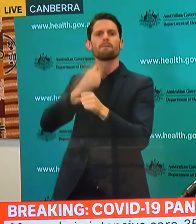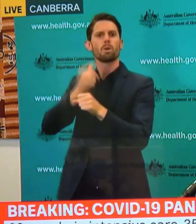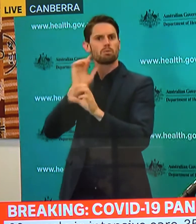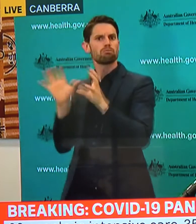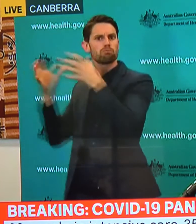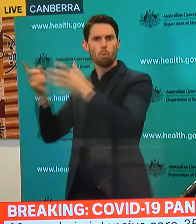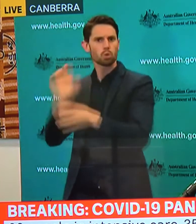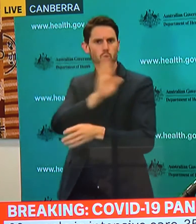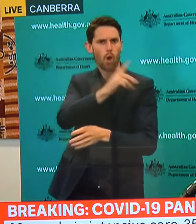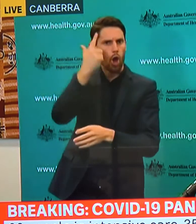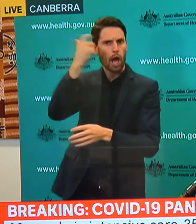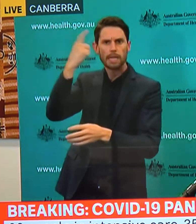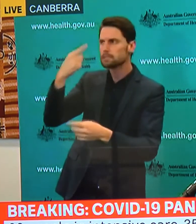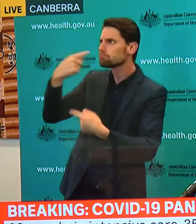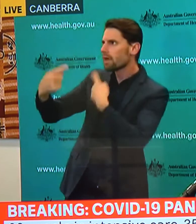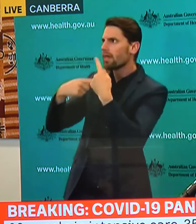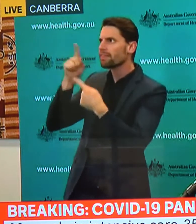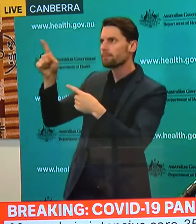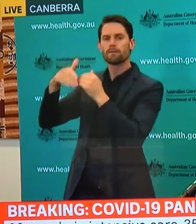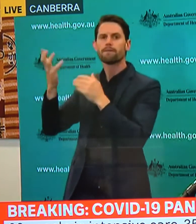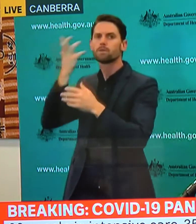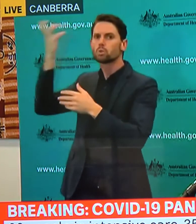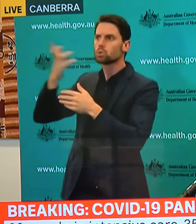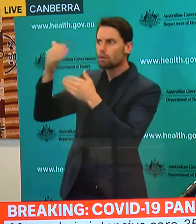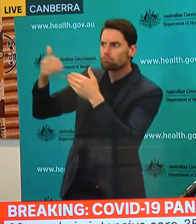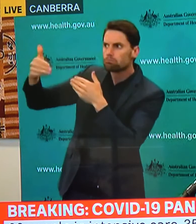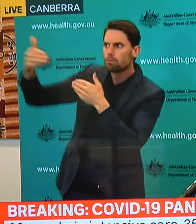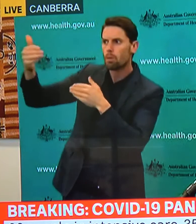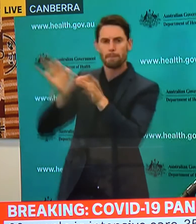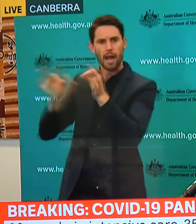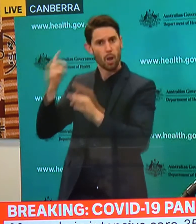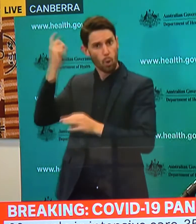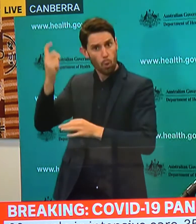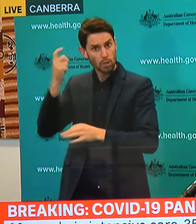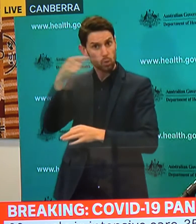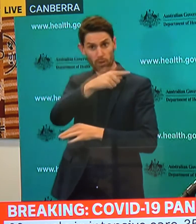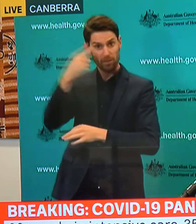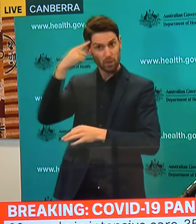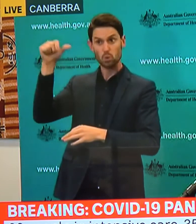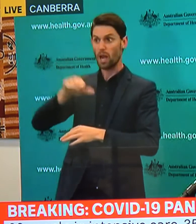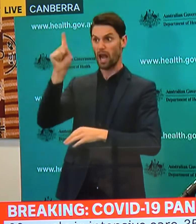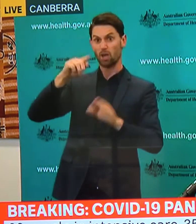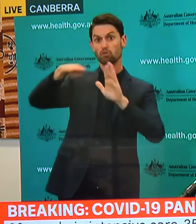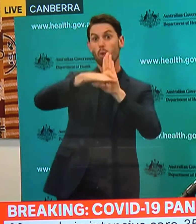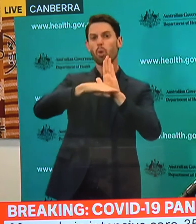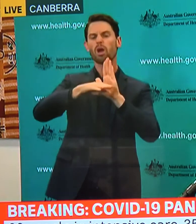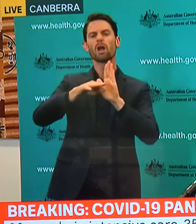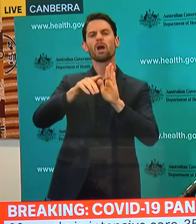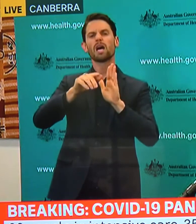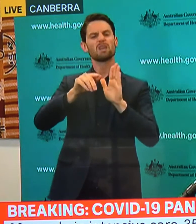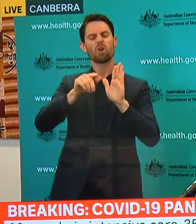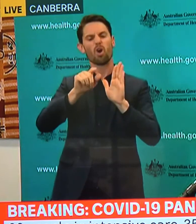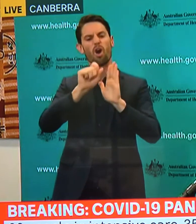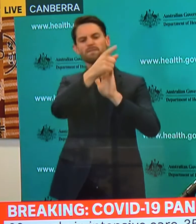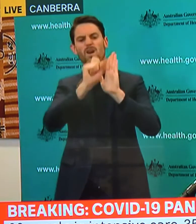measures as the new daily infection rates move towards zero? Do you think it's viable to reopen parts of